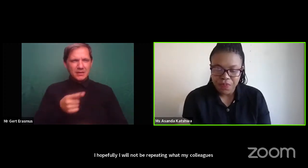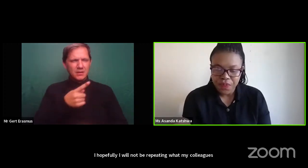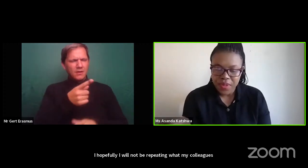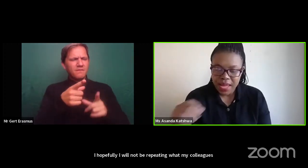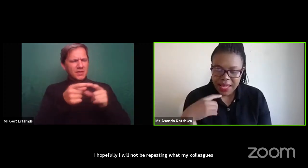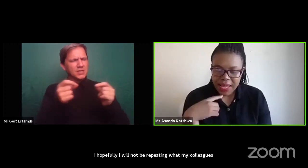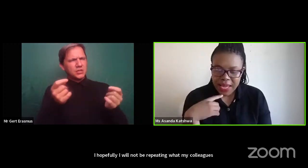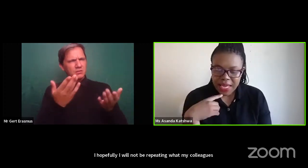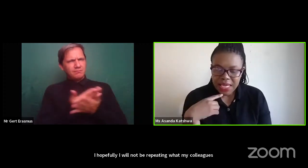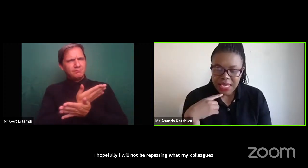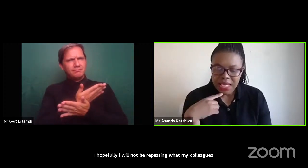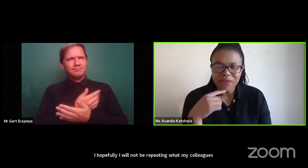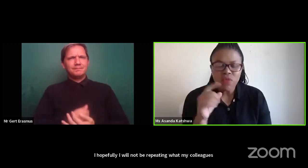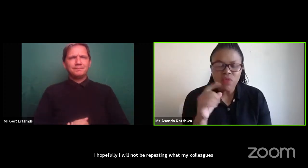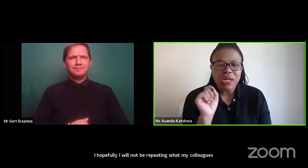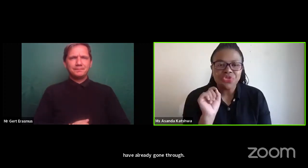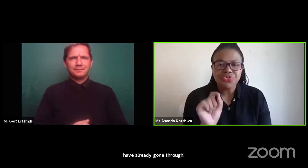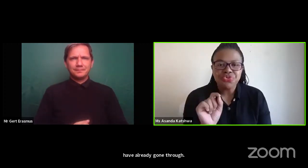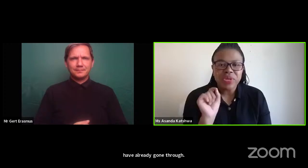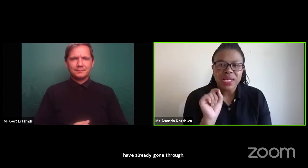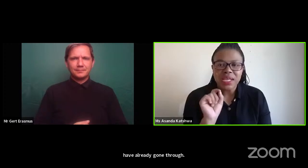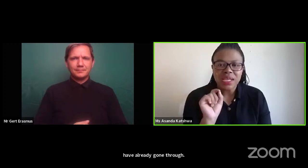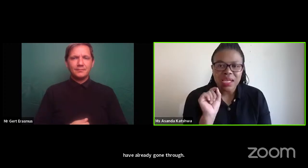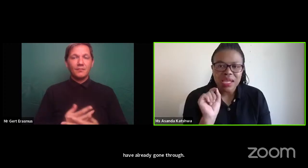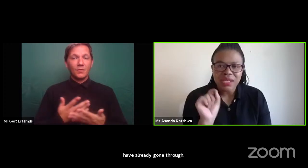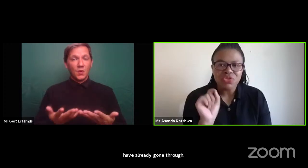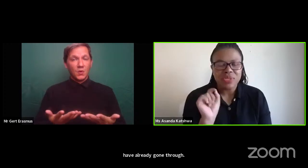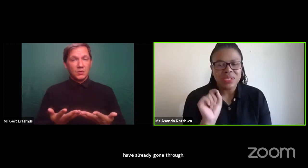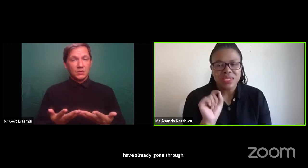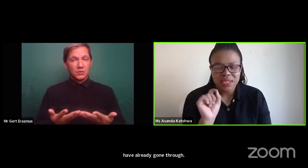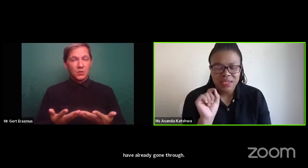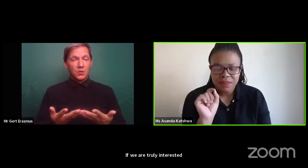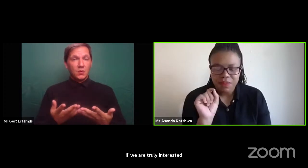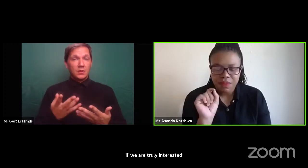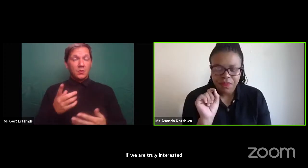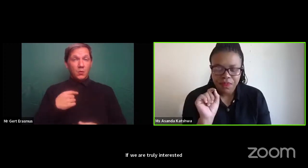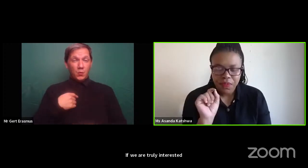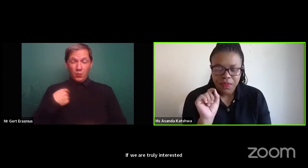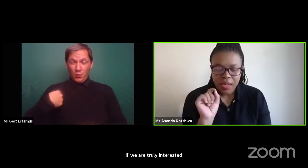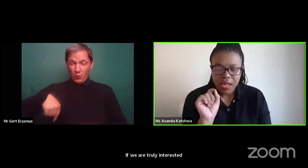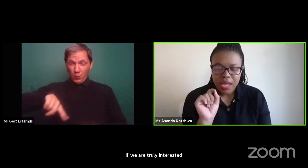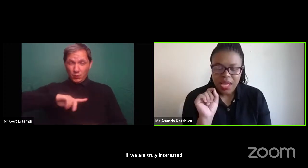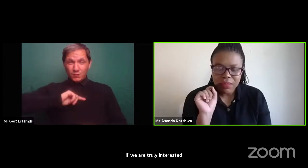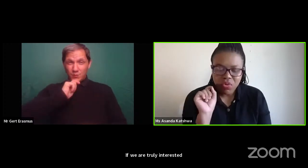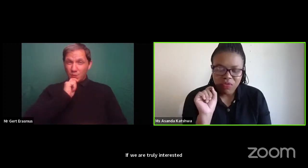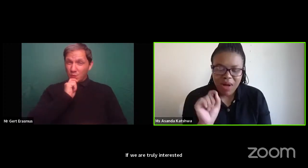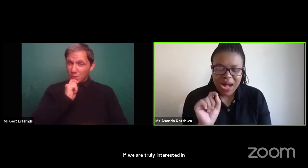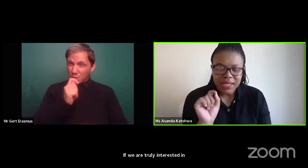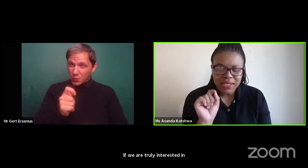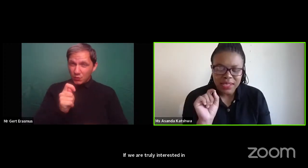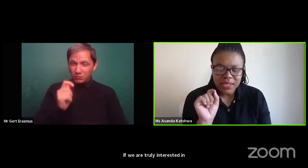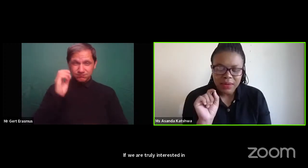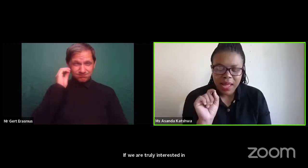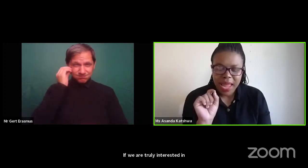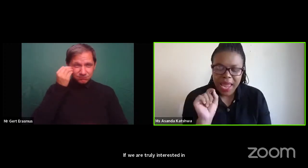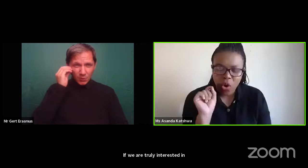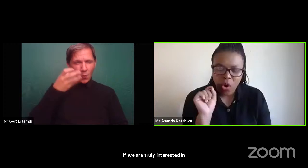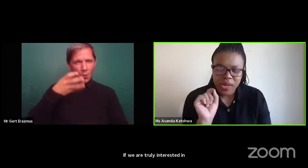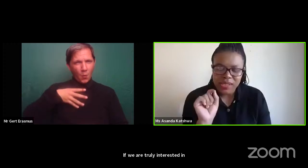through. If we are truly interested in